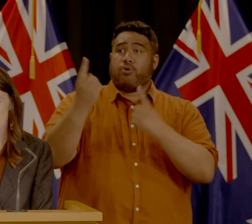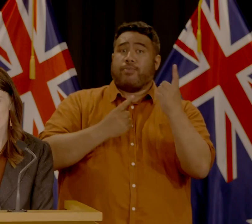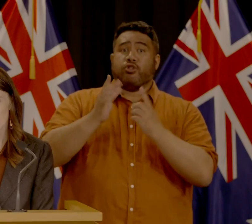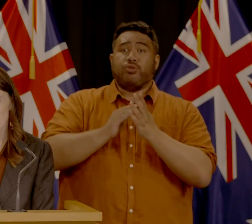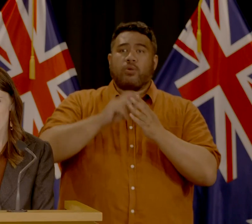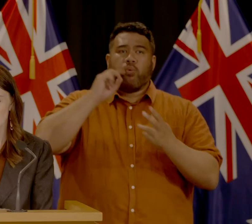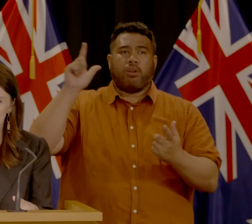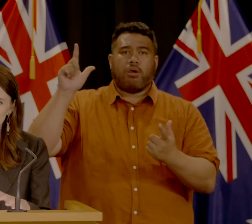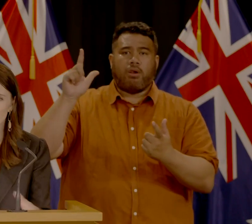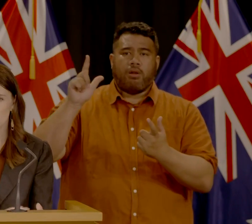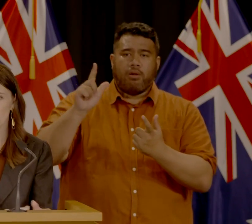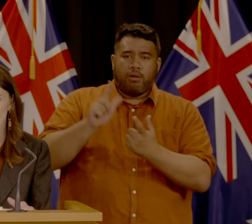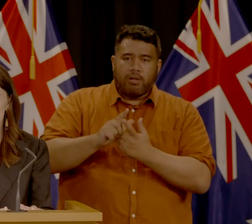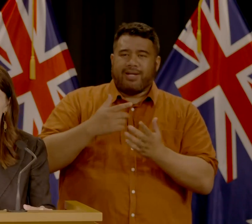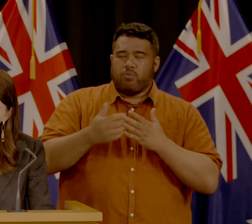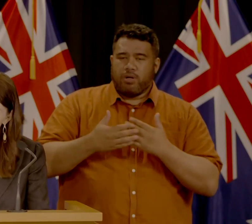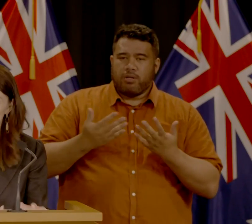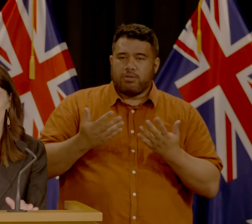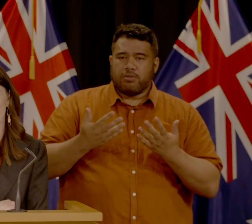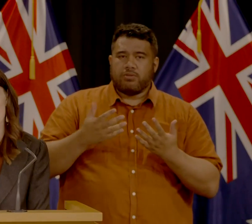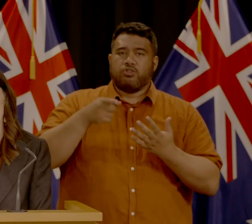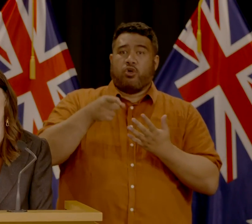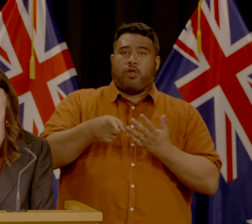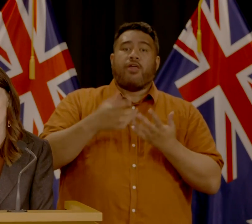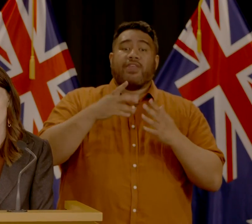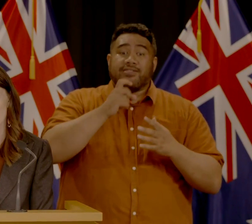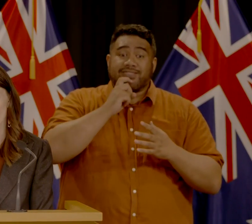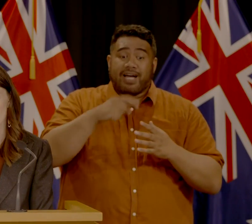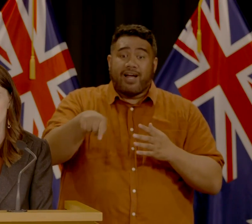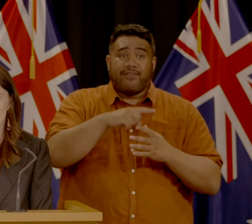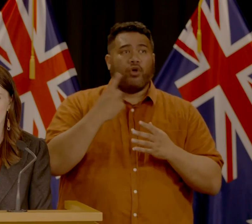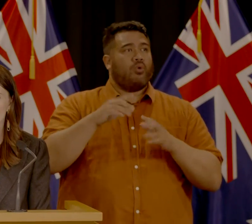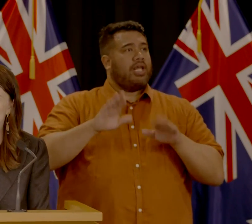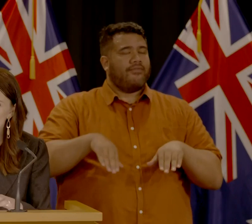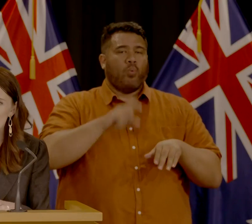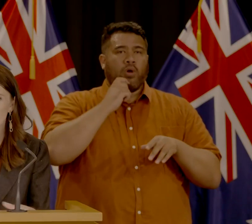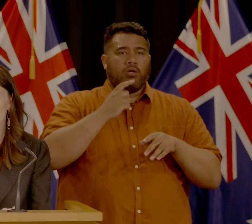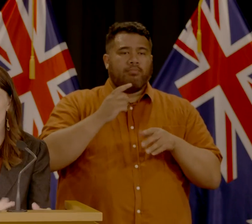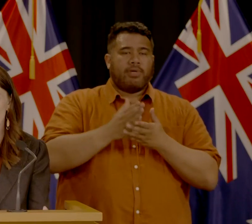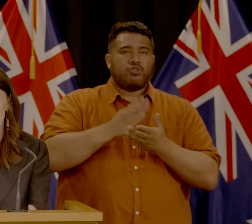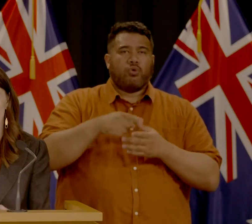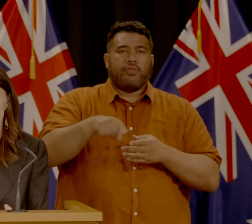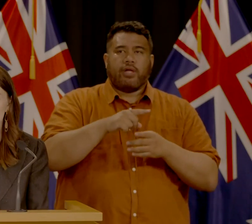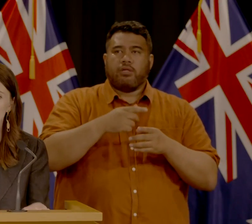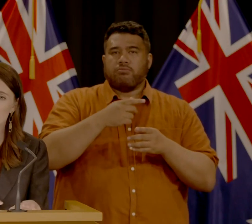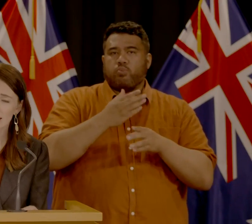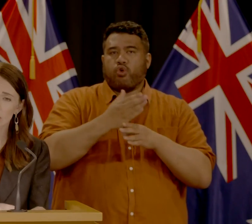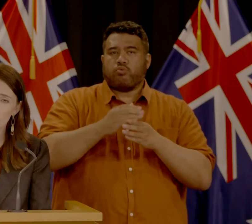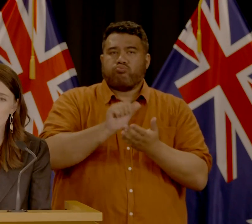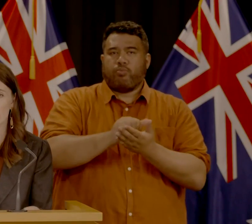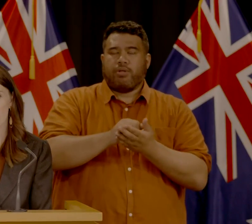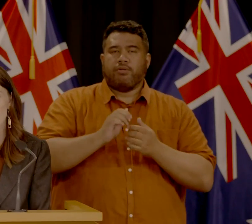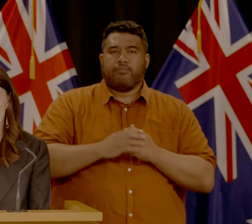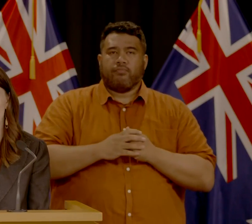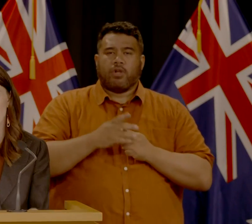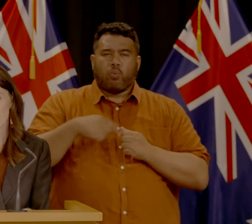is likely to decline. So making sure that we're using that workforce appropriately at the border. There will be a number of areas where you'll see us